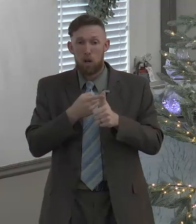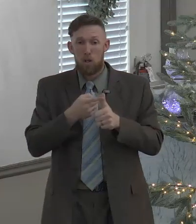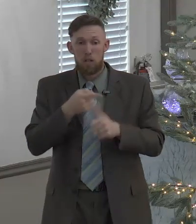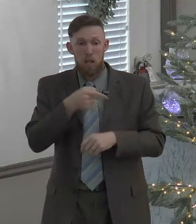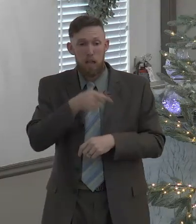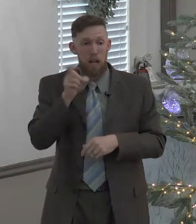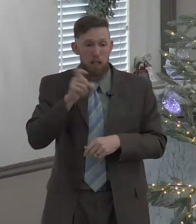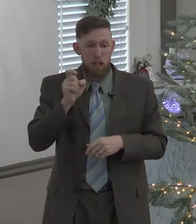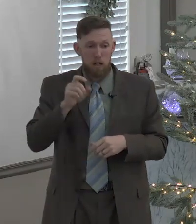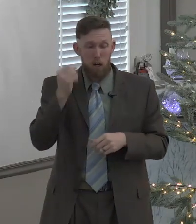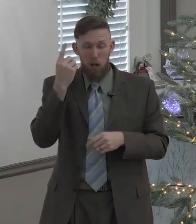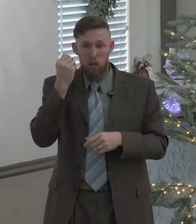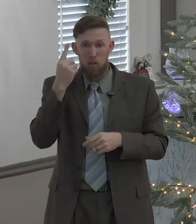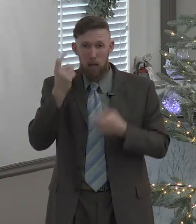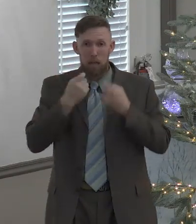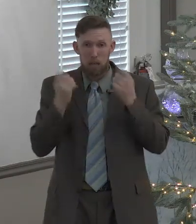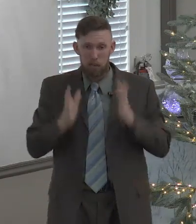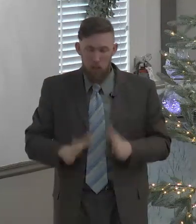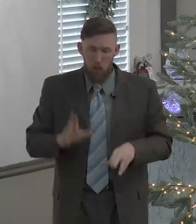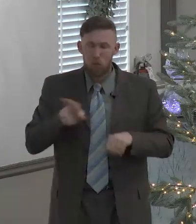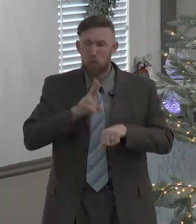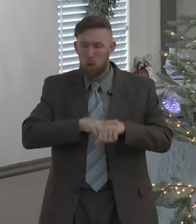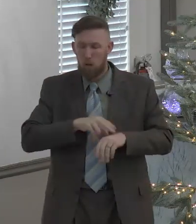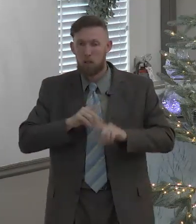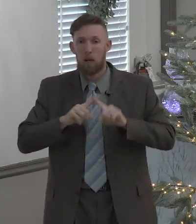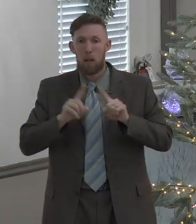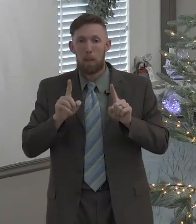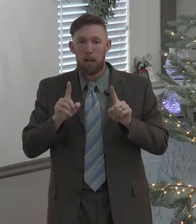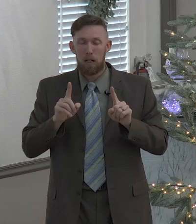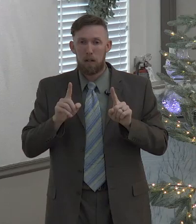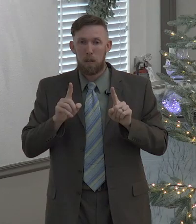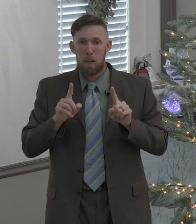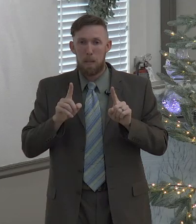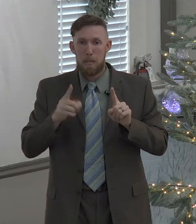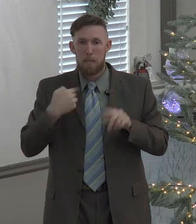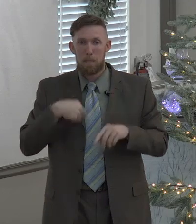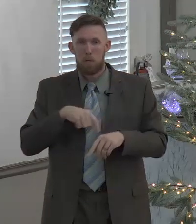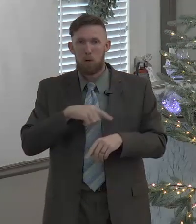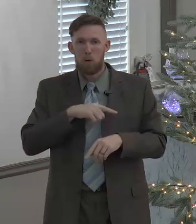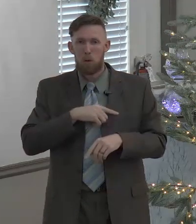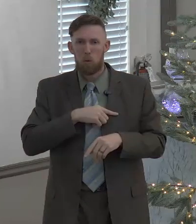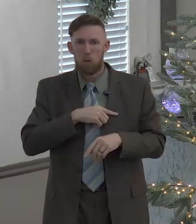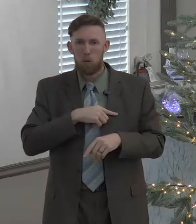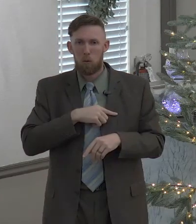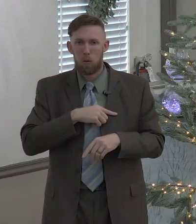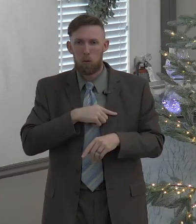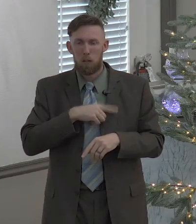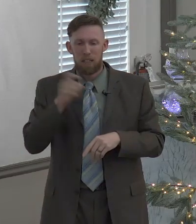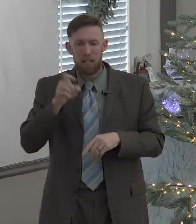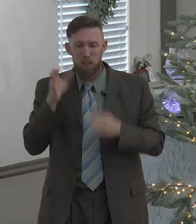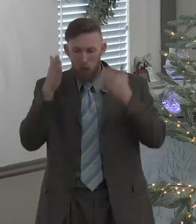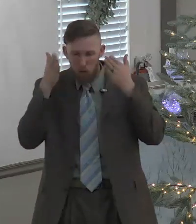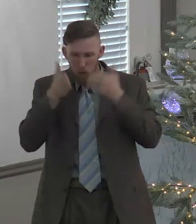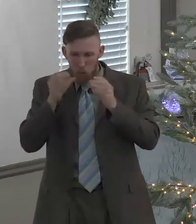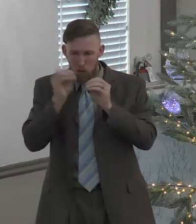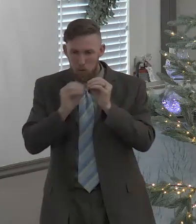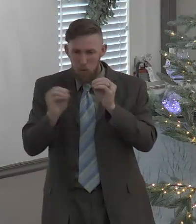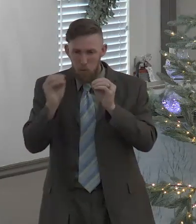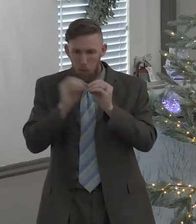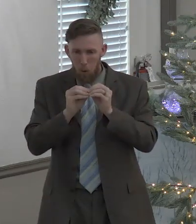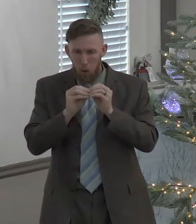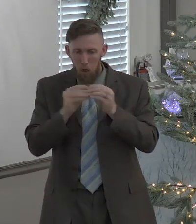kind of guilt, but initially they need to realize they're sinners and need Christ, yes. But I